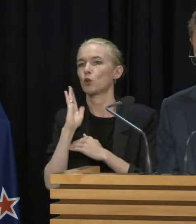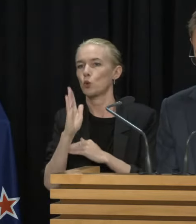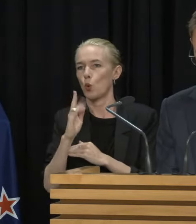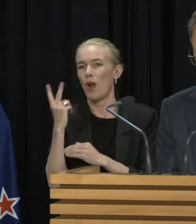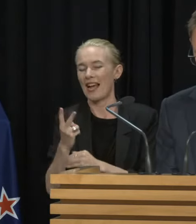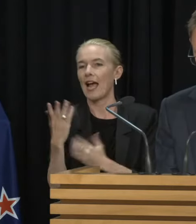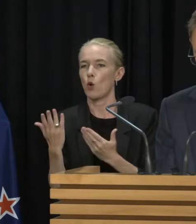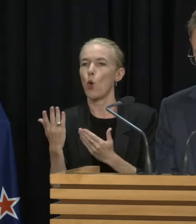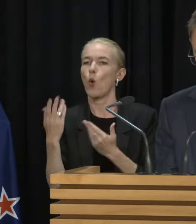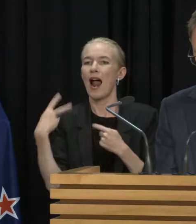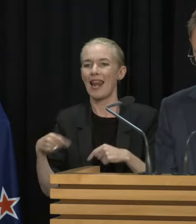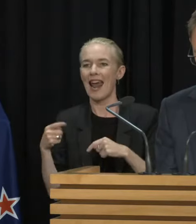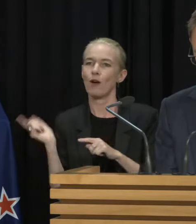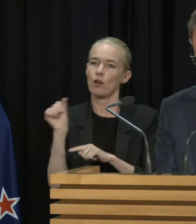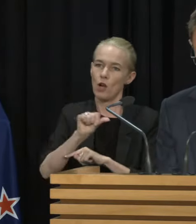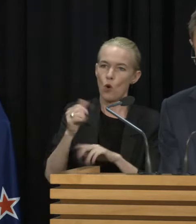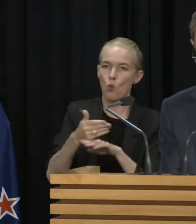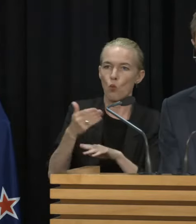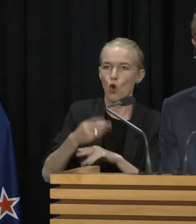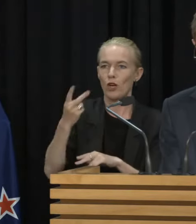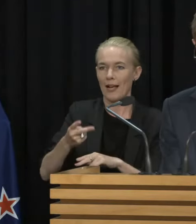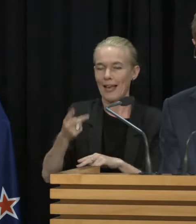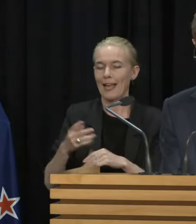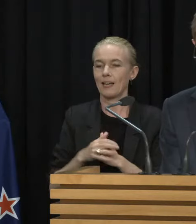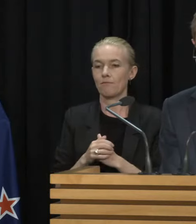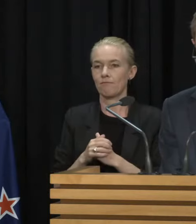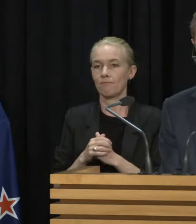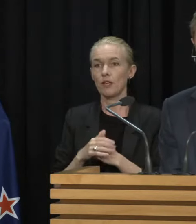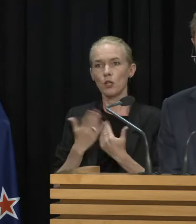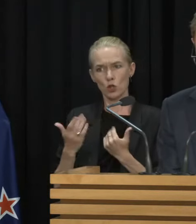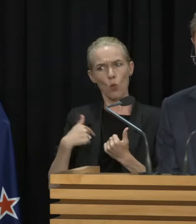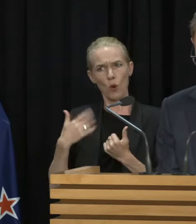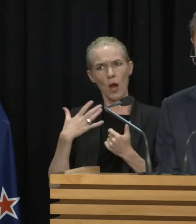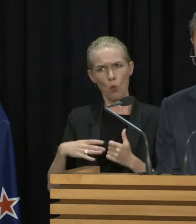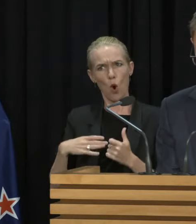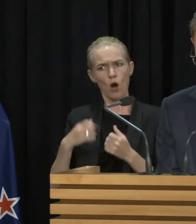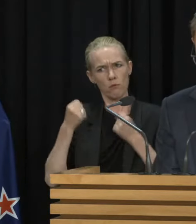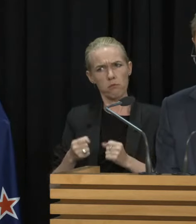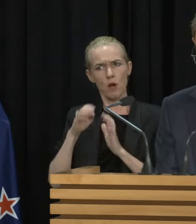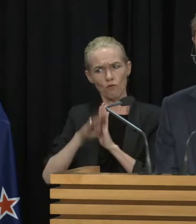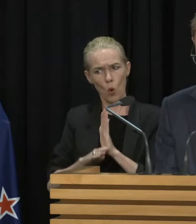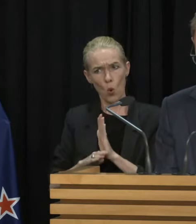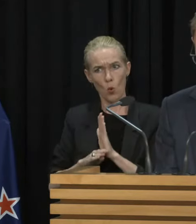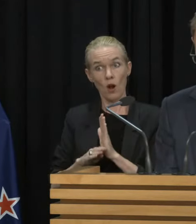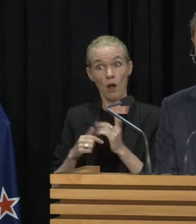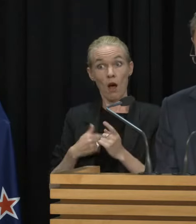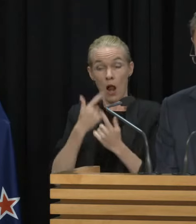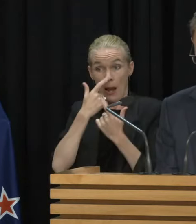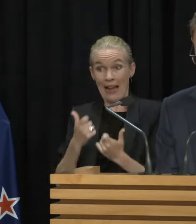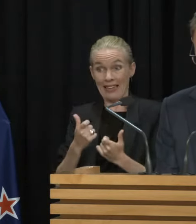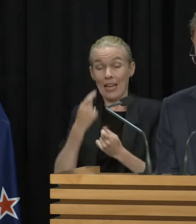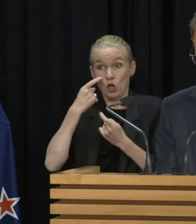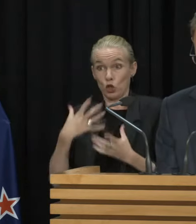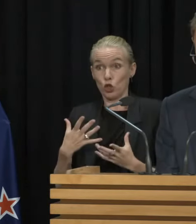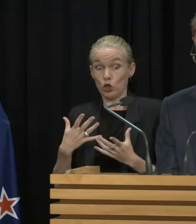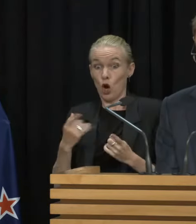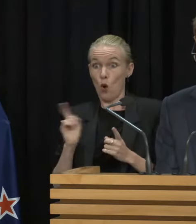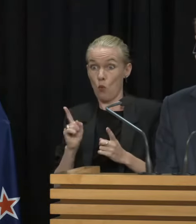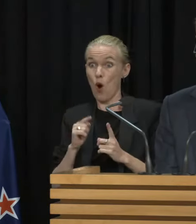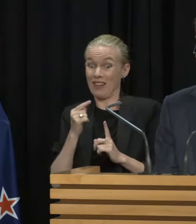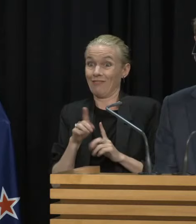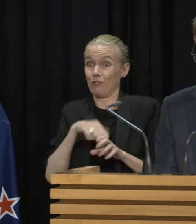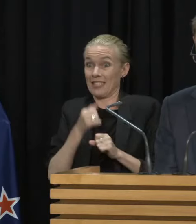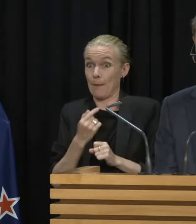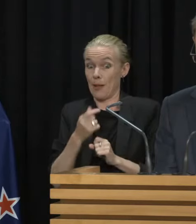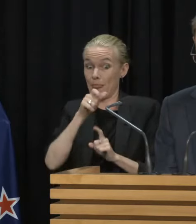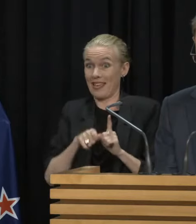this case was picked up through that testing before they came back to school. We've seen outstanding leadership from the school, as I